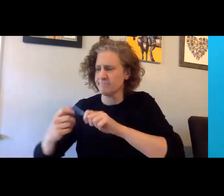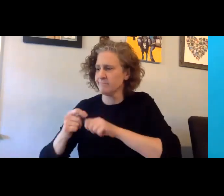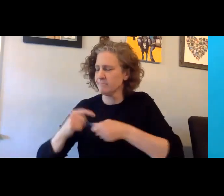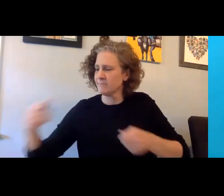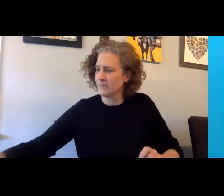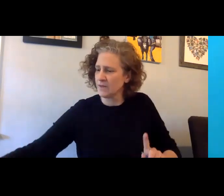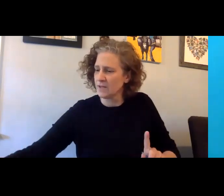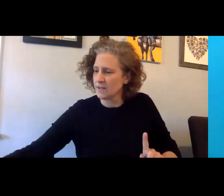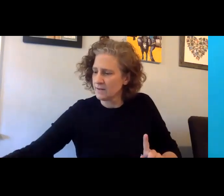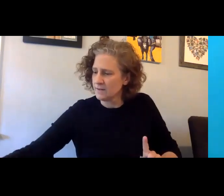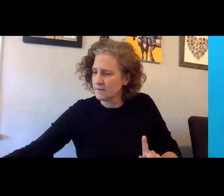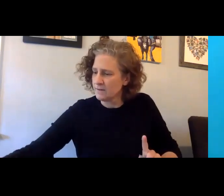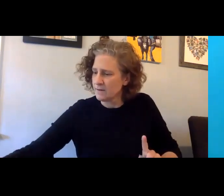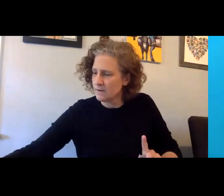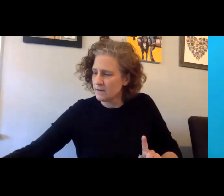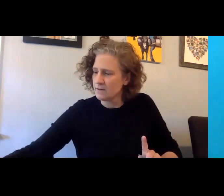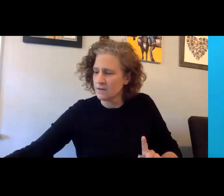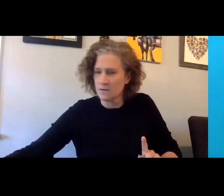okay?